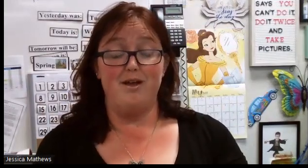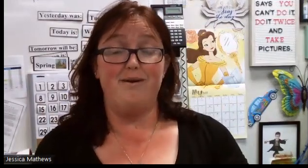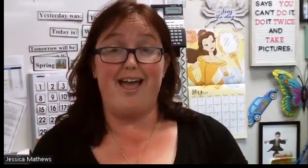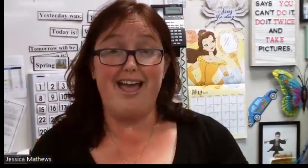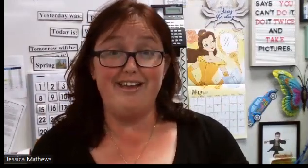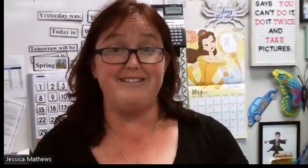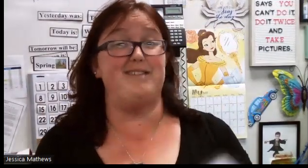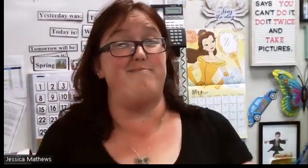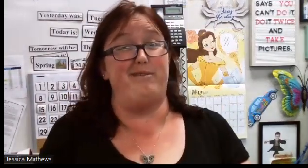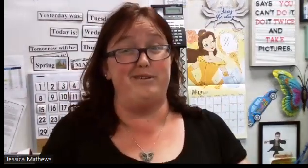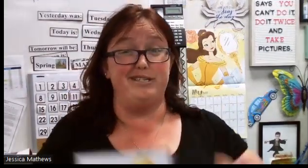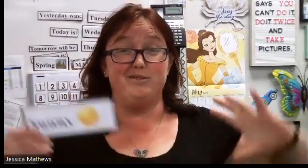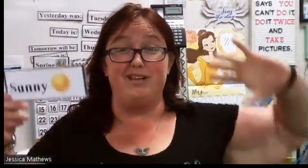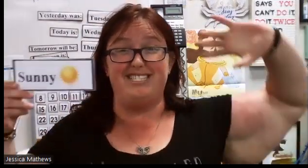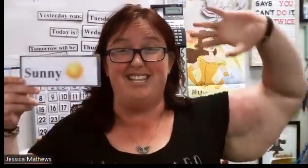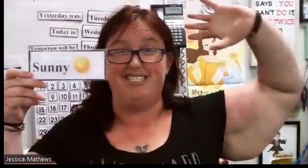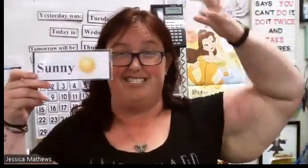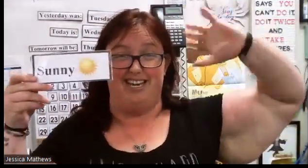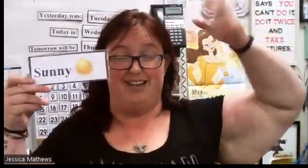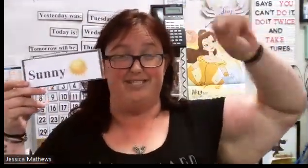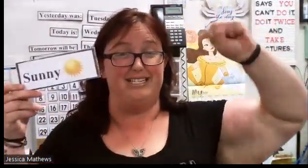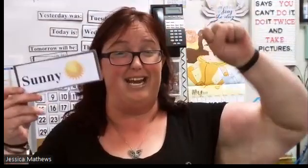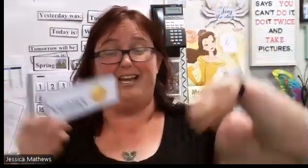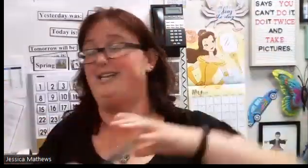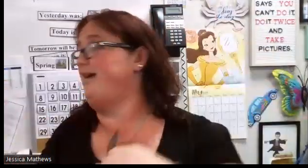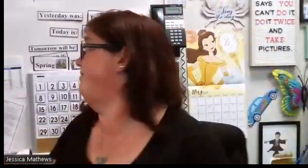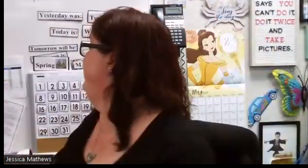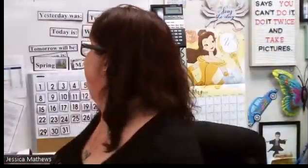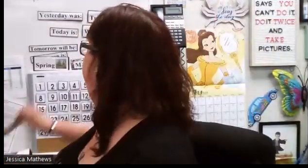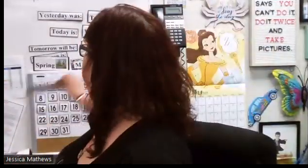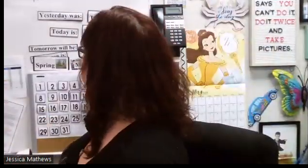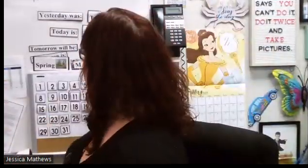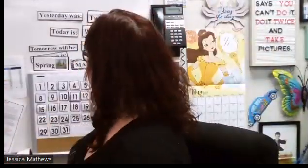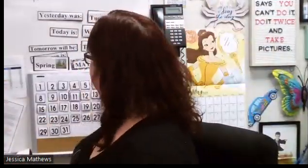When I look outside my windows here at school, I see that it's sunny outside today. Yep, it's a sunny day.